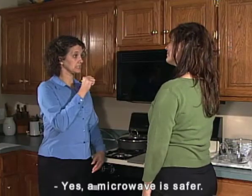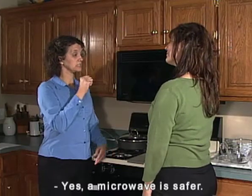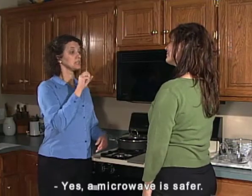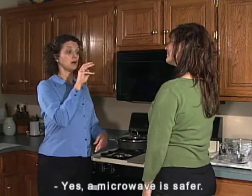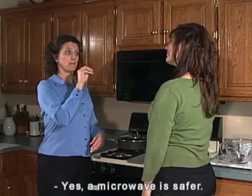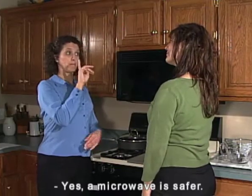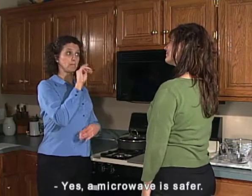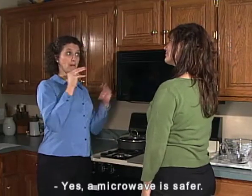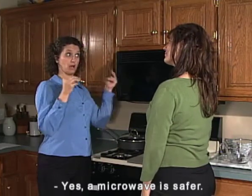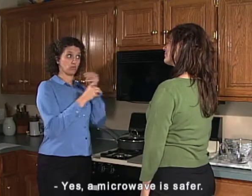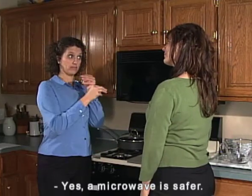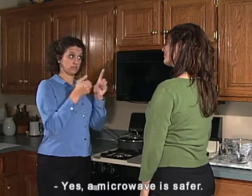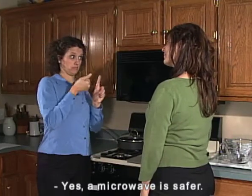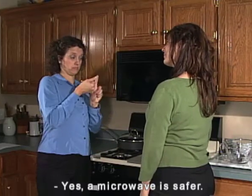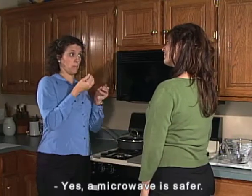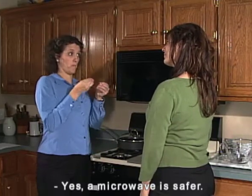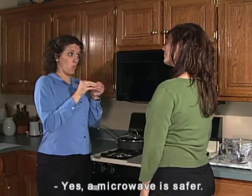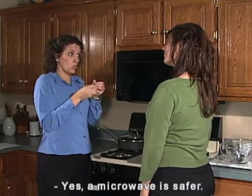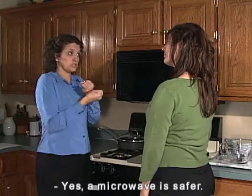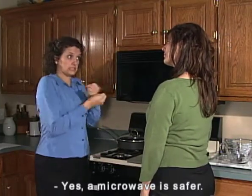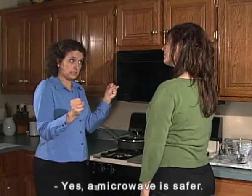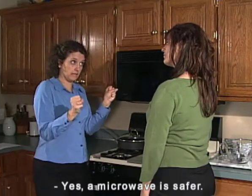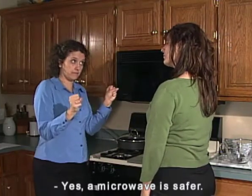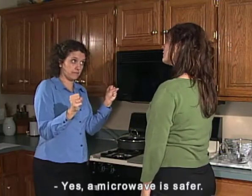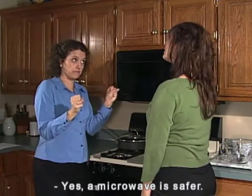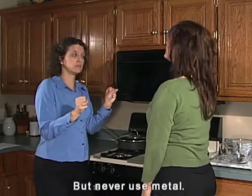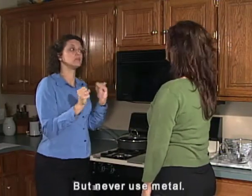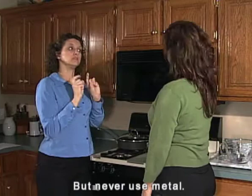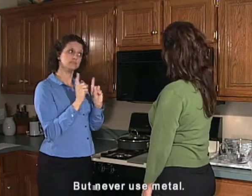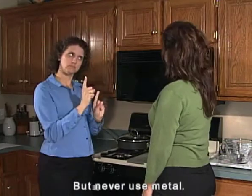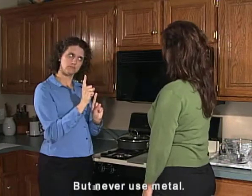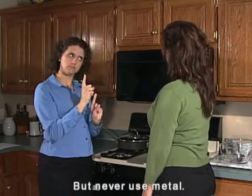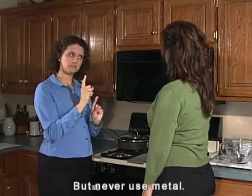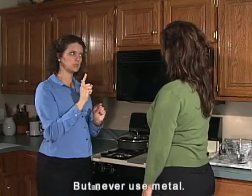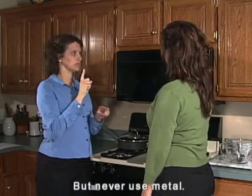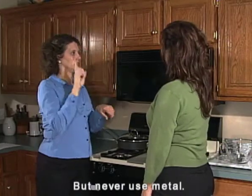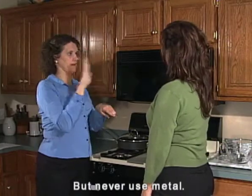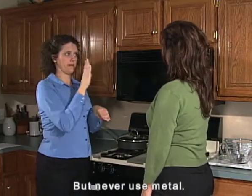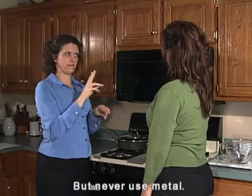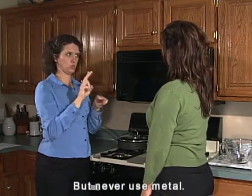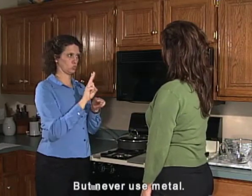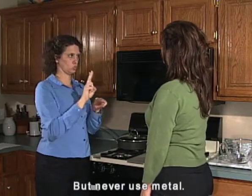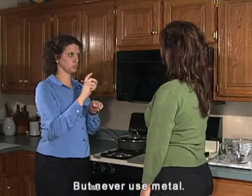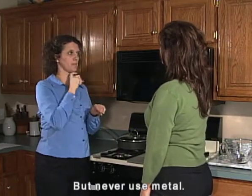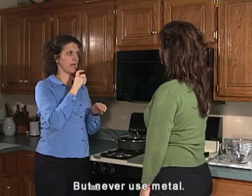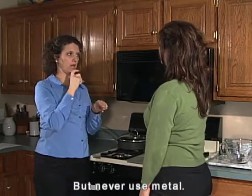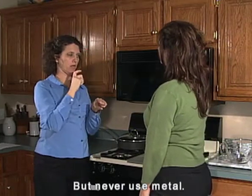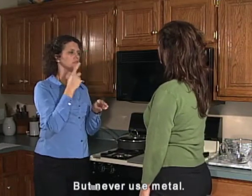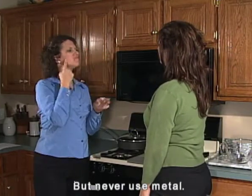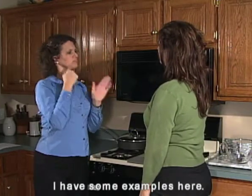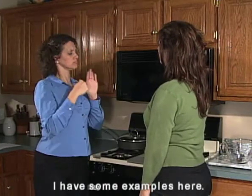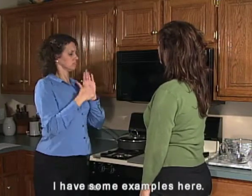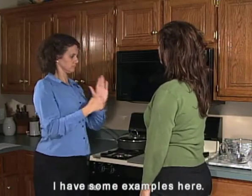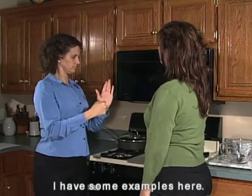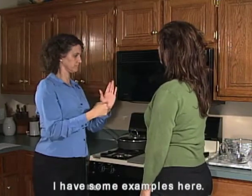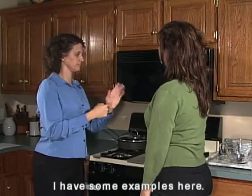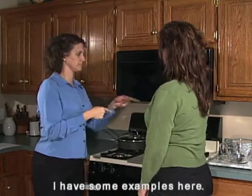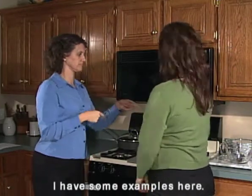Yes, a microwave is safer. But never use metal. I have some examples